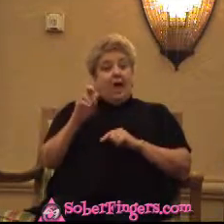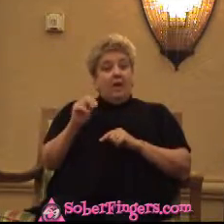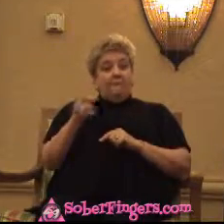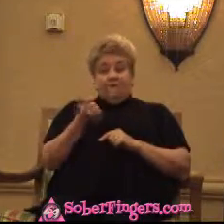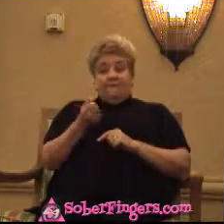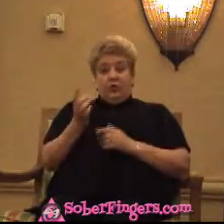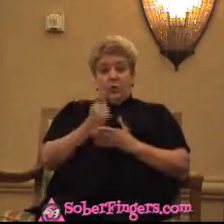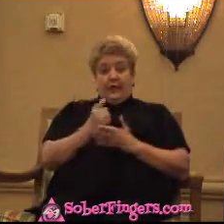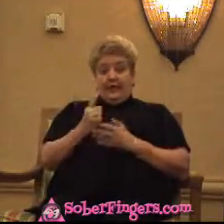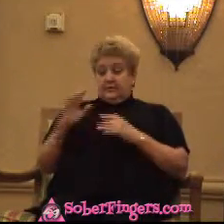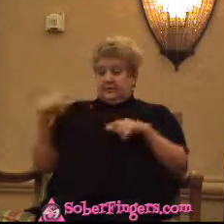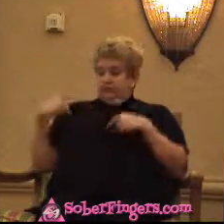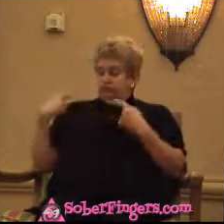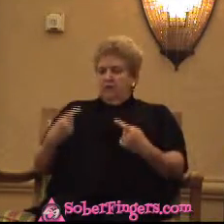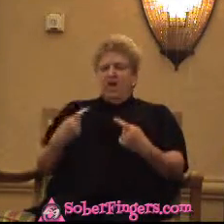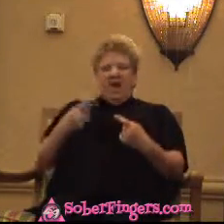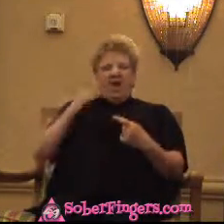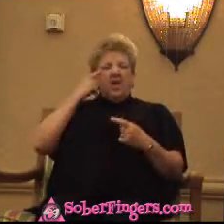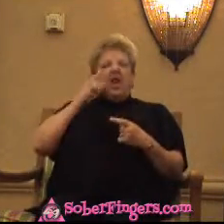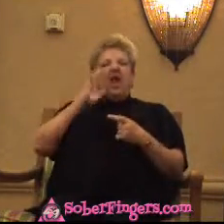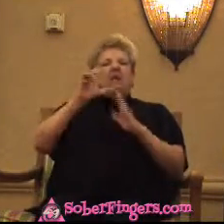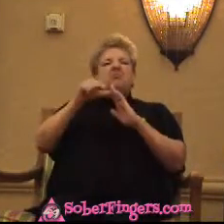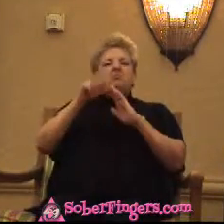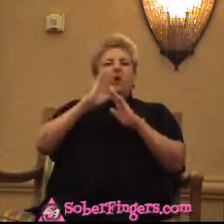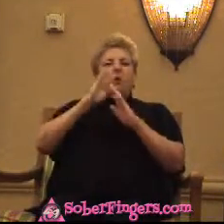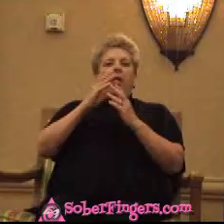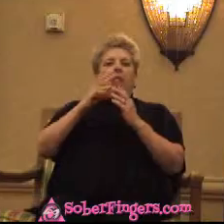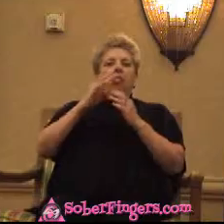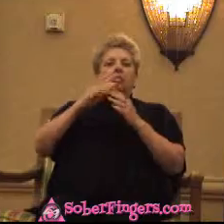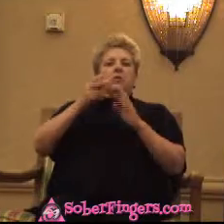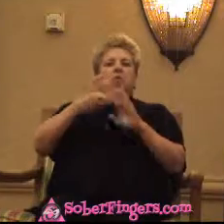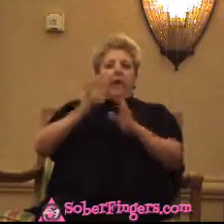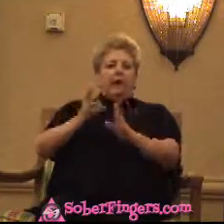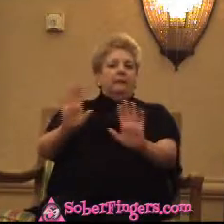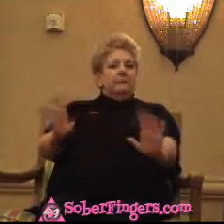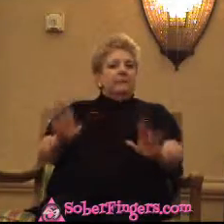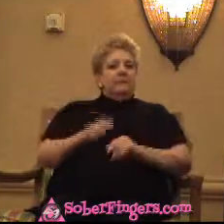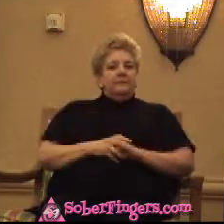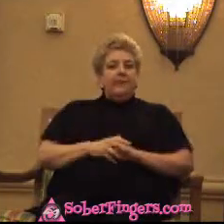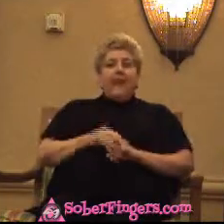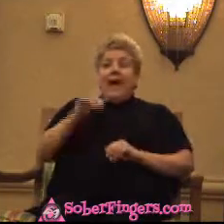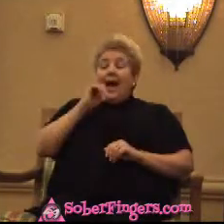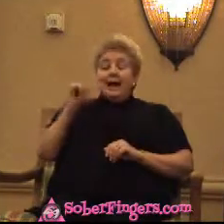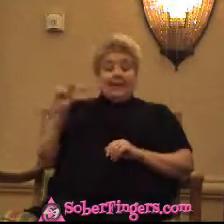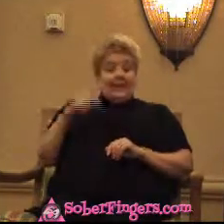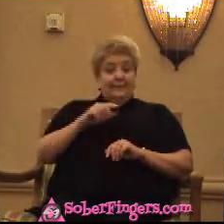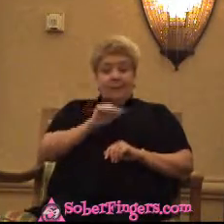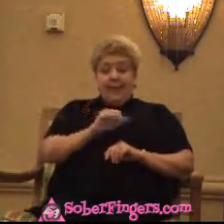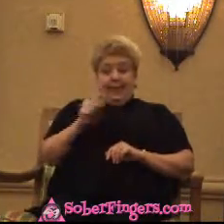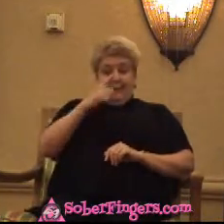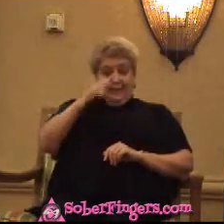that. And get back to life. Now, I didn't come to Alcoholics Anonymous because my life was over as far as I was concerned. That I had